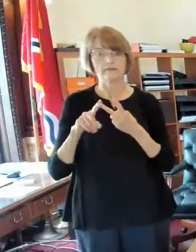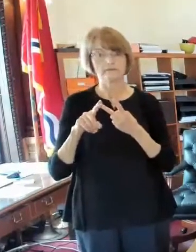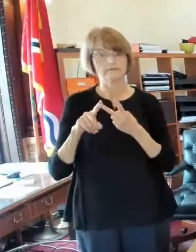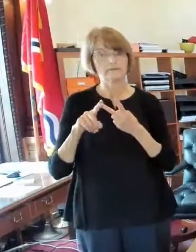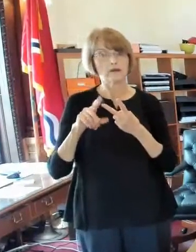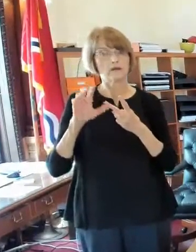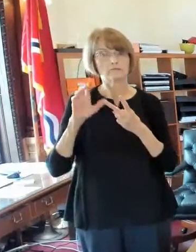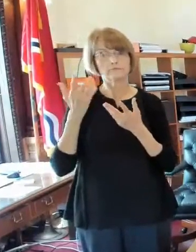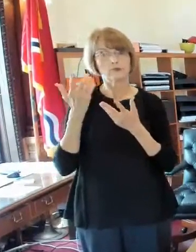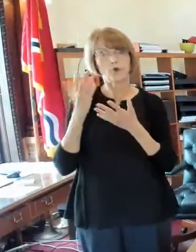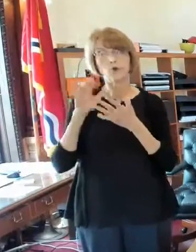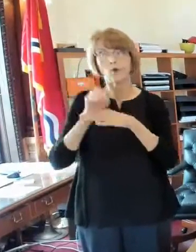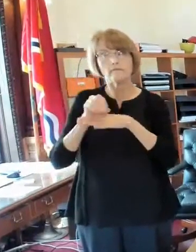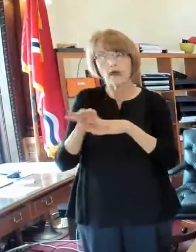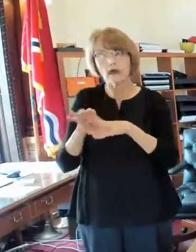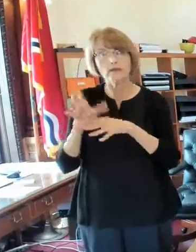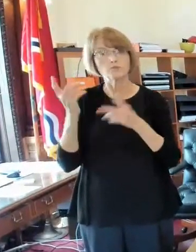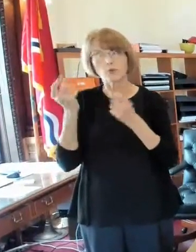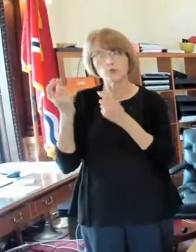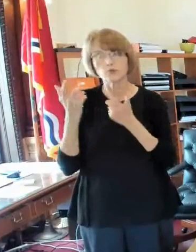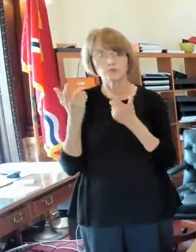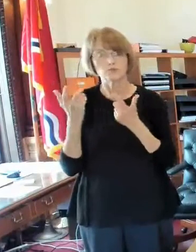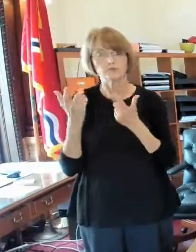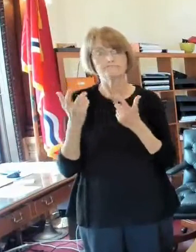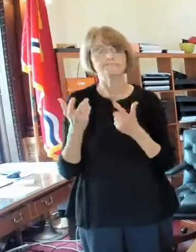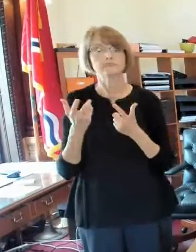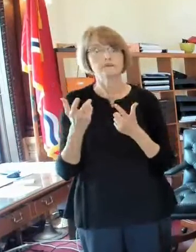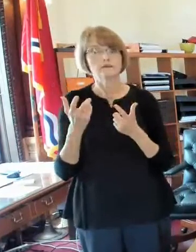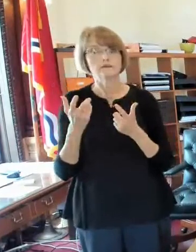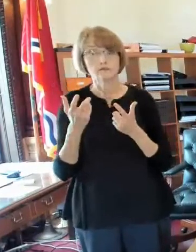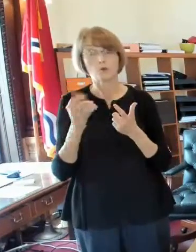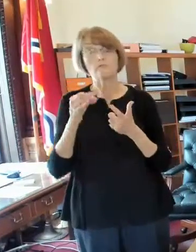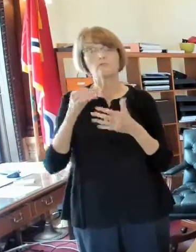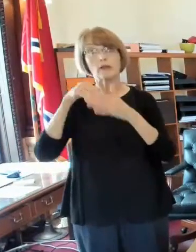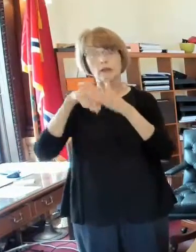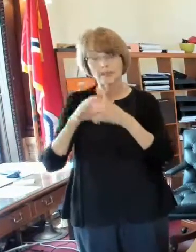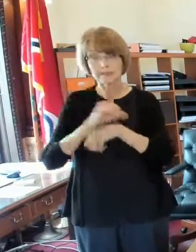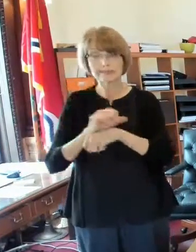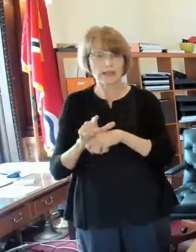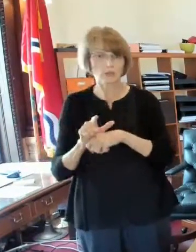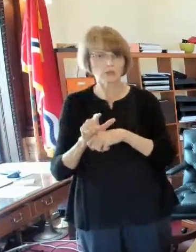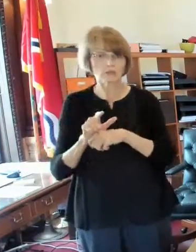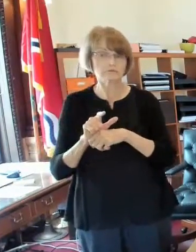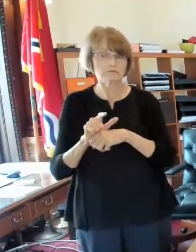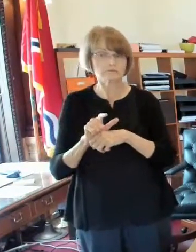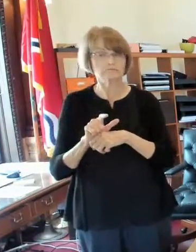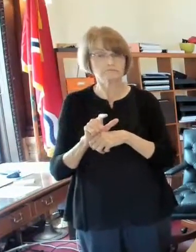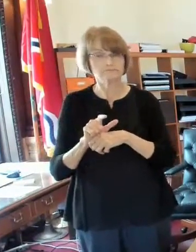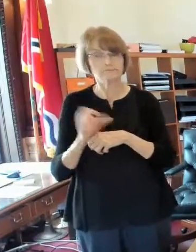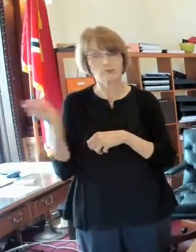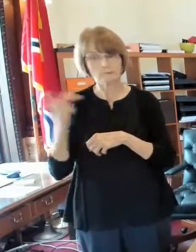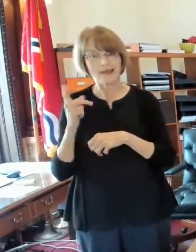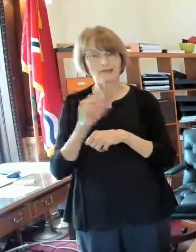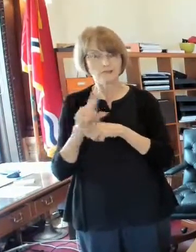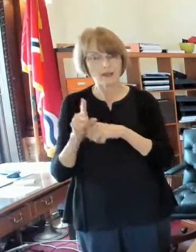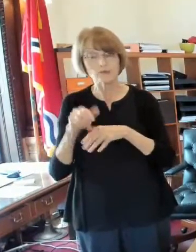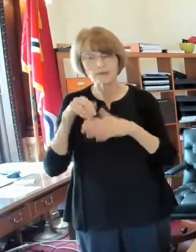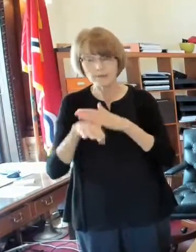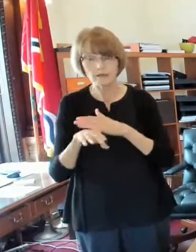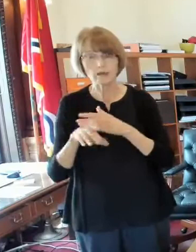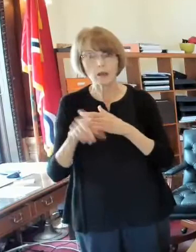other orders? So no one is quarantined who comes into St. Louis, including college students.